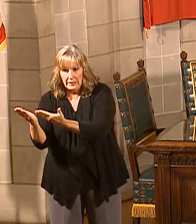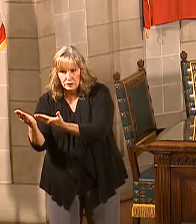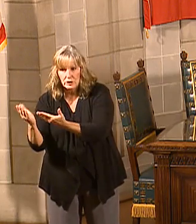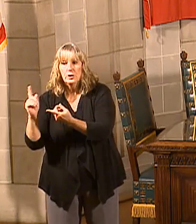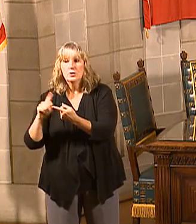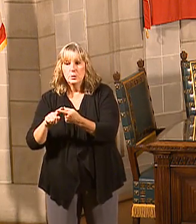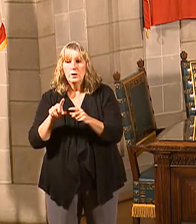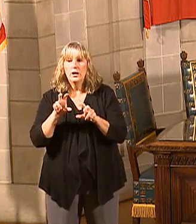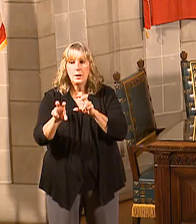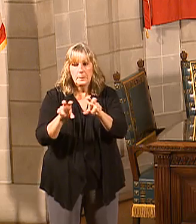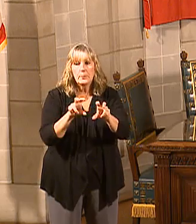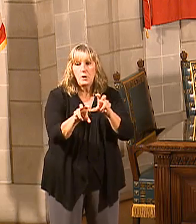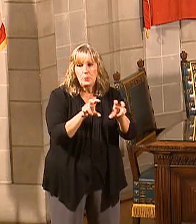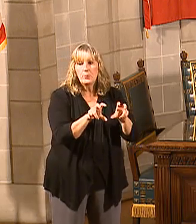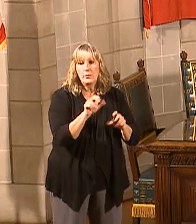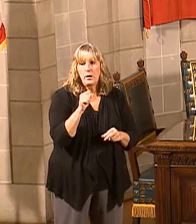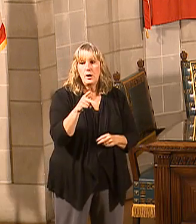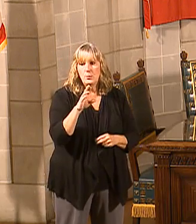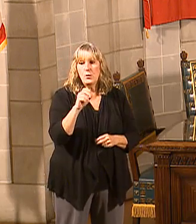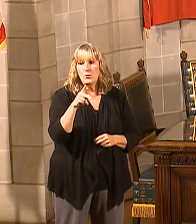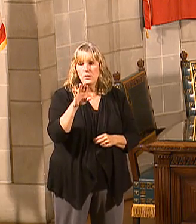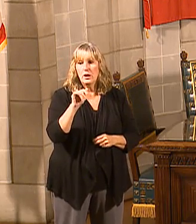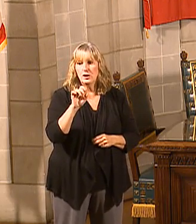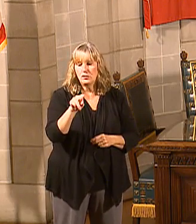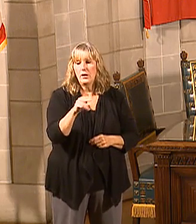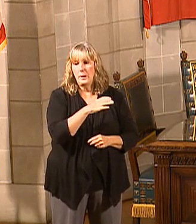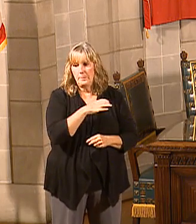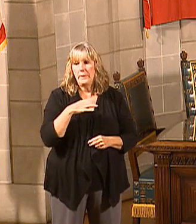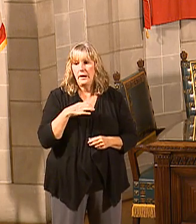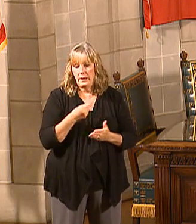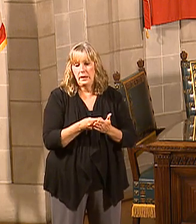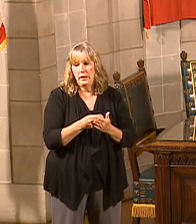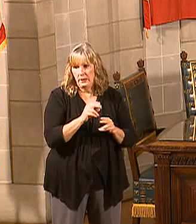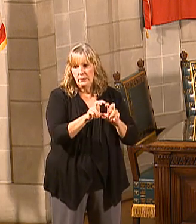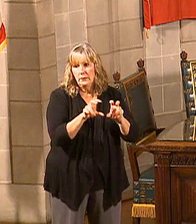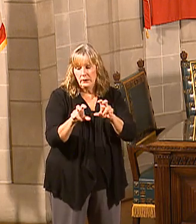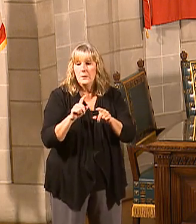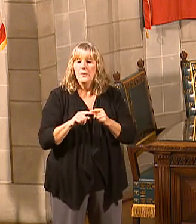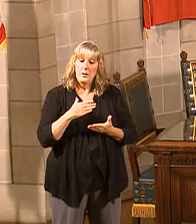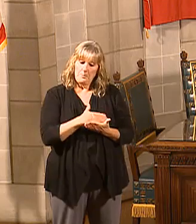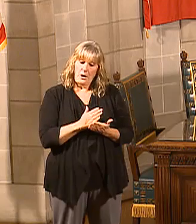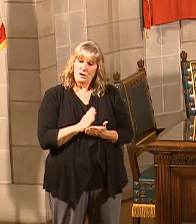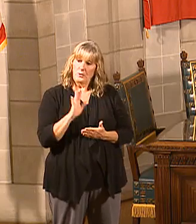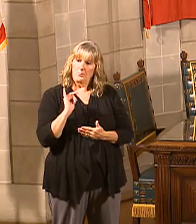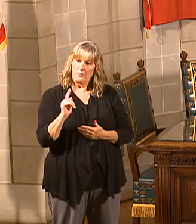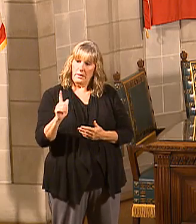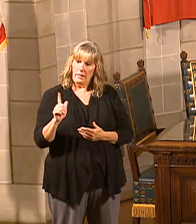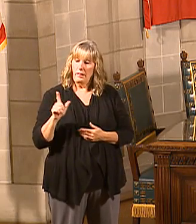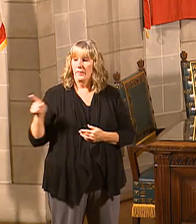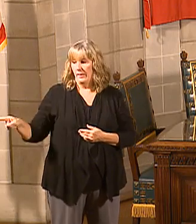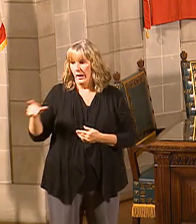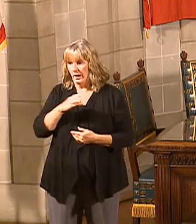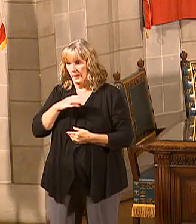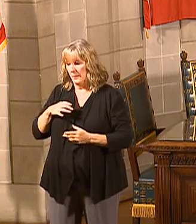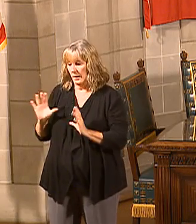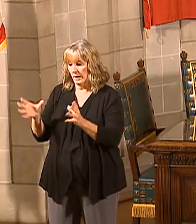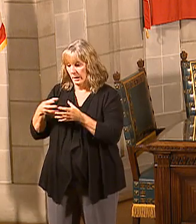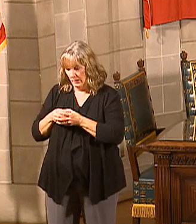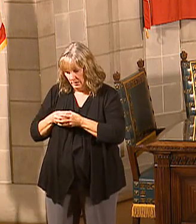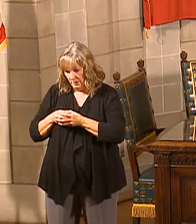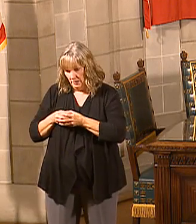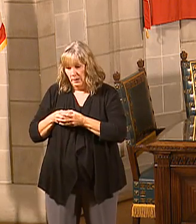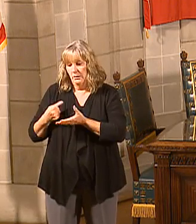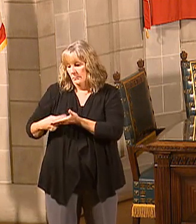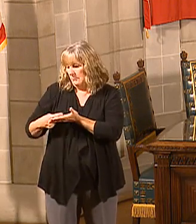to the Appropriations Committee. So we'll be making a recommendation, but then ultimately the budget bill will be the Appropriation Committee taking that recommendation